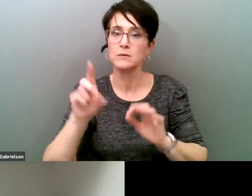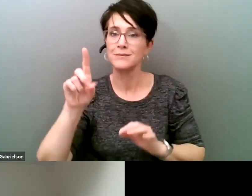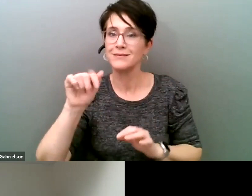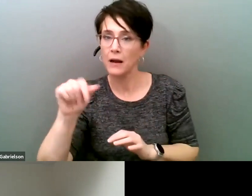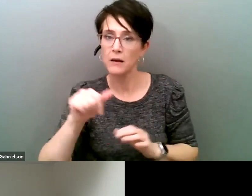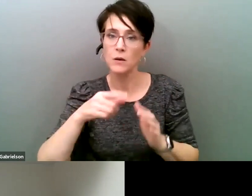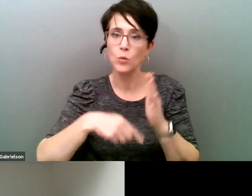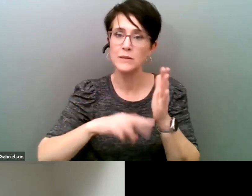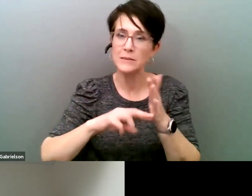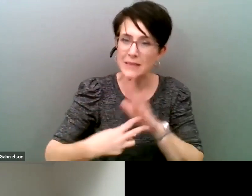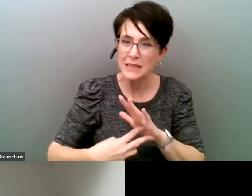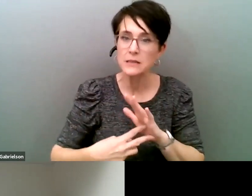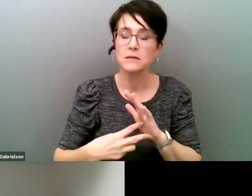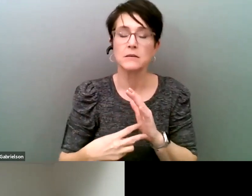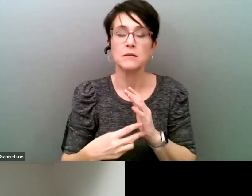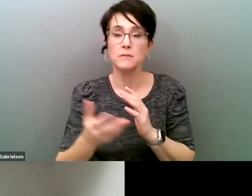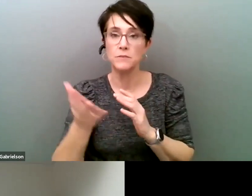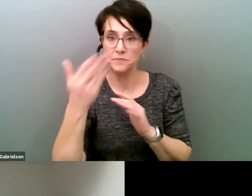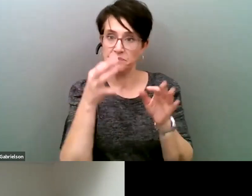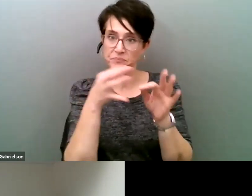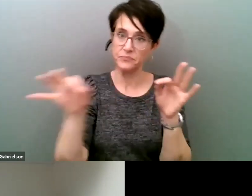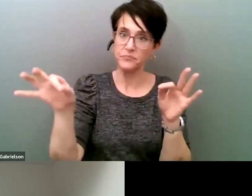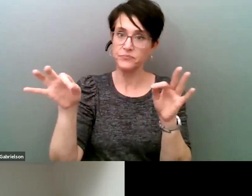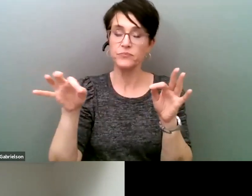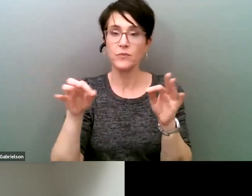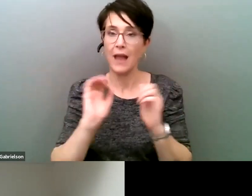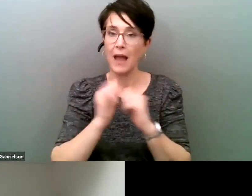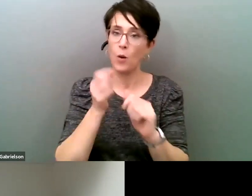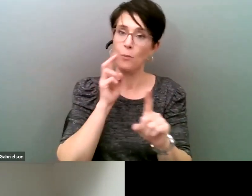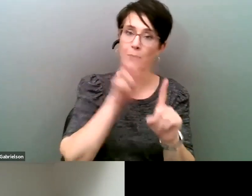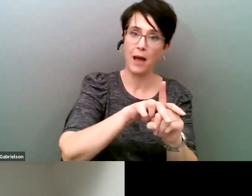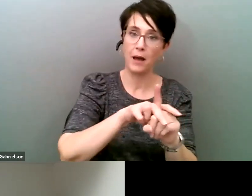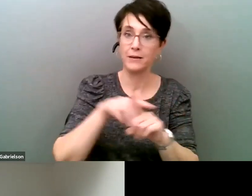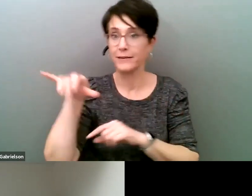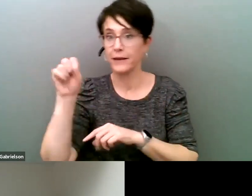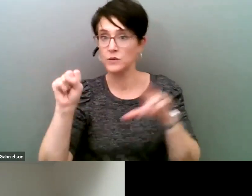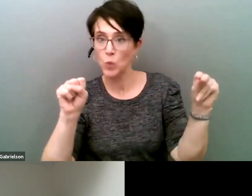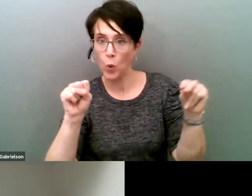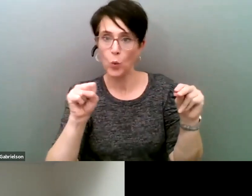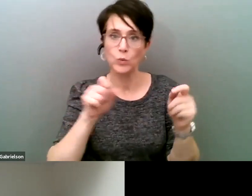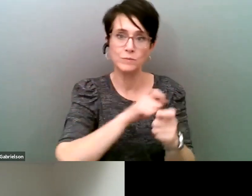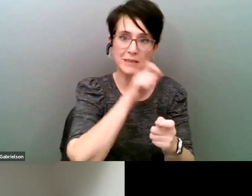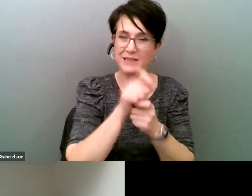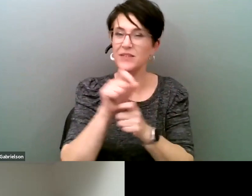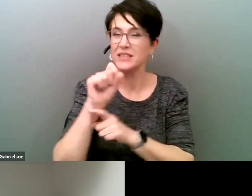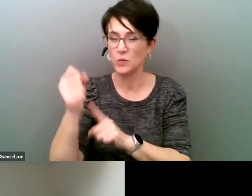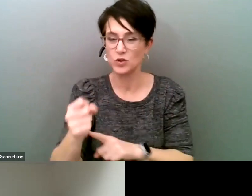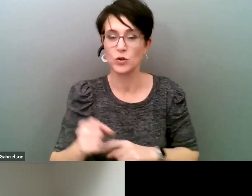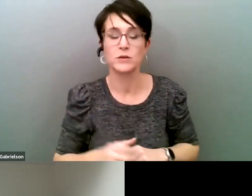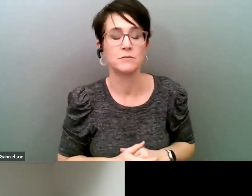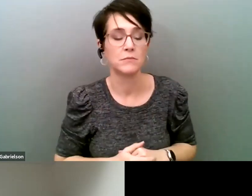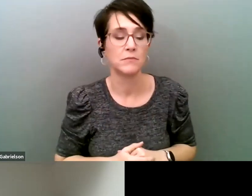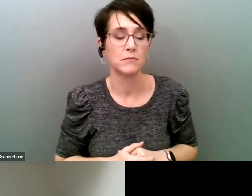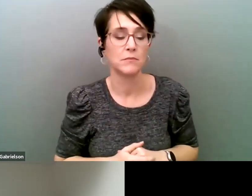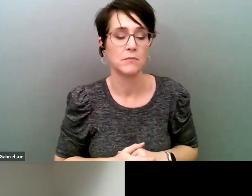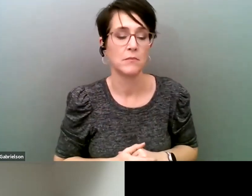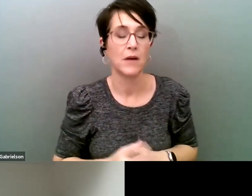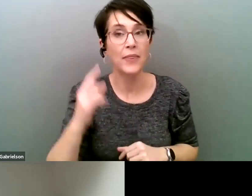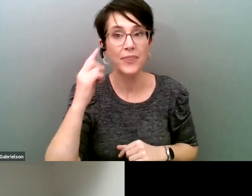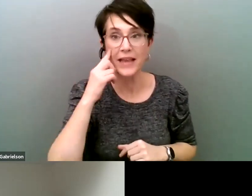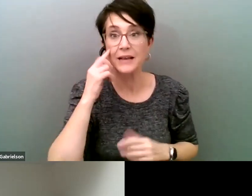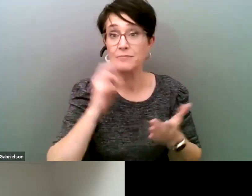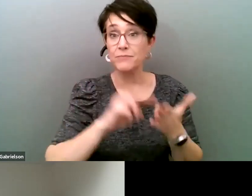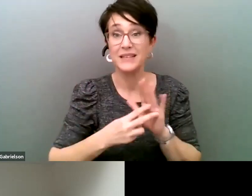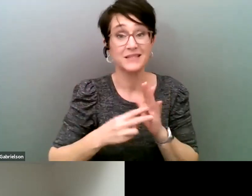more clarifying information about what would or wouldn't happen in certain situations. And I think we're just going to have to